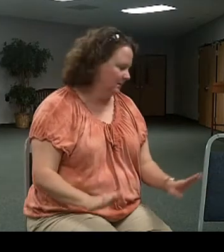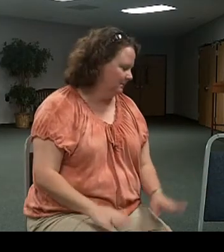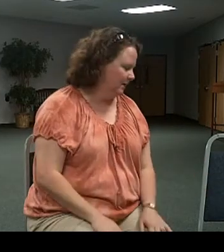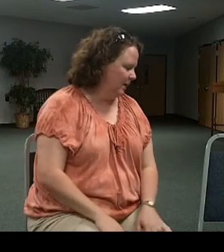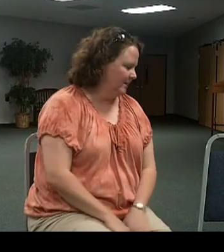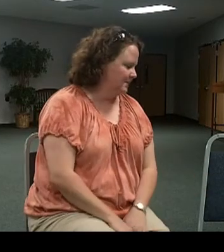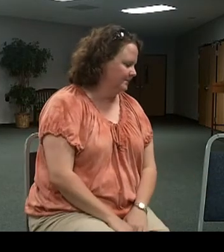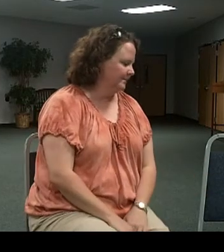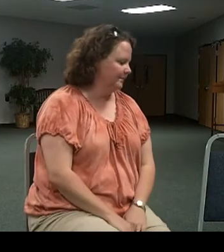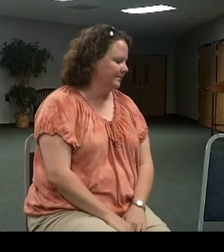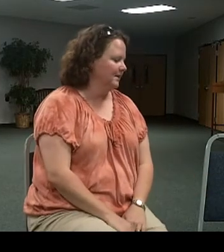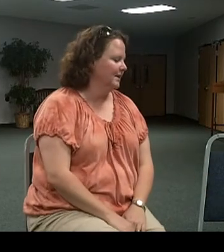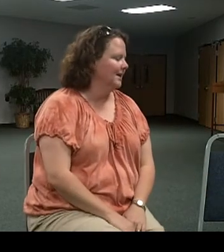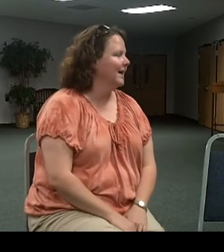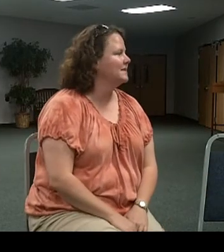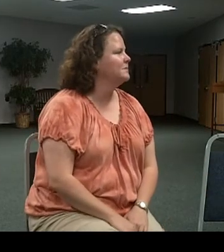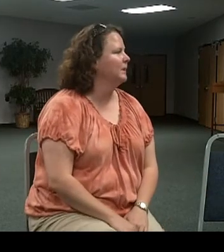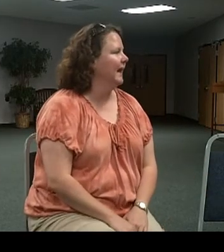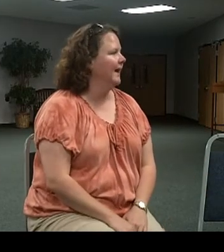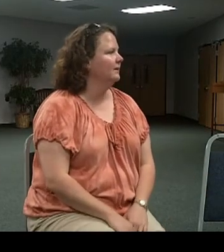Be quiet. Explain.